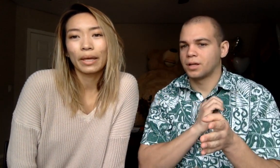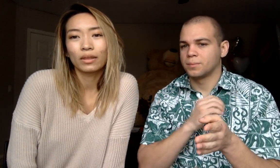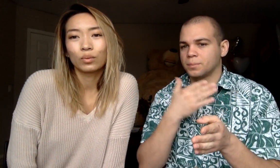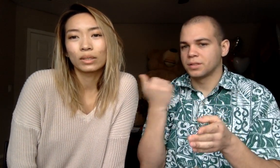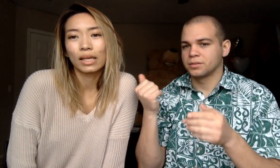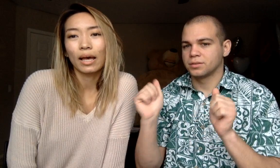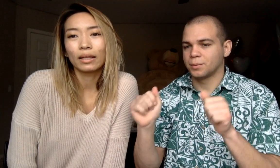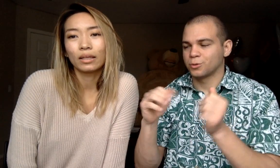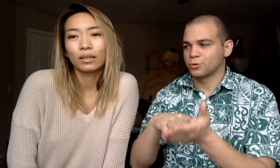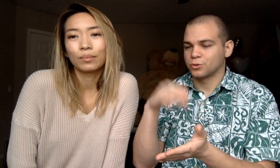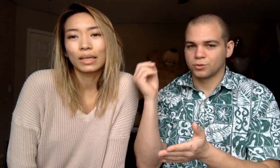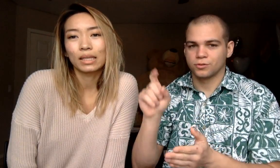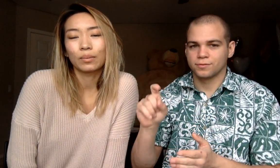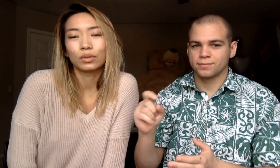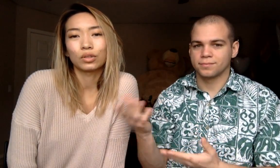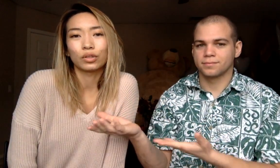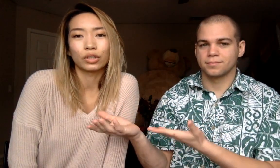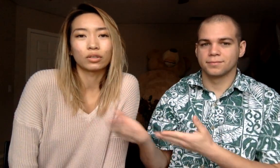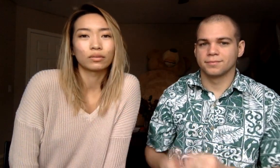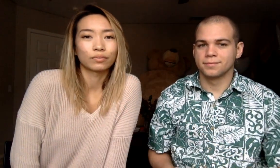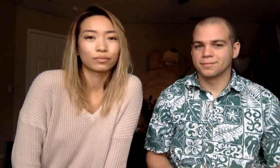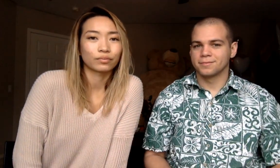was Ellen best able to learn?